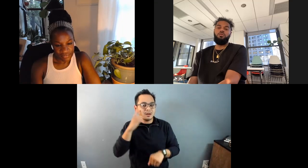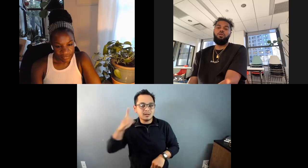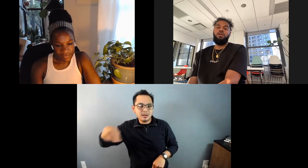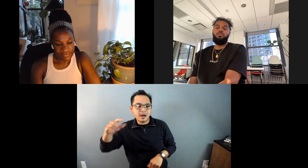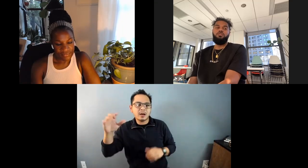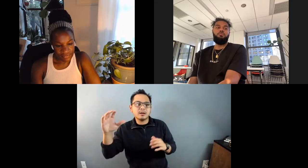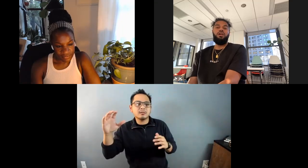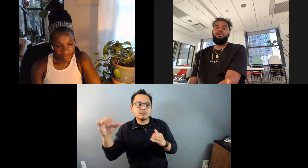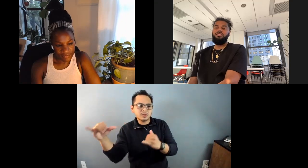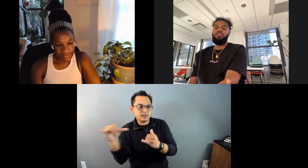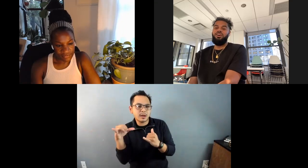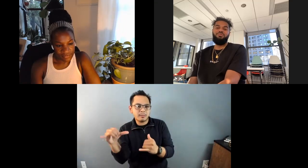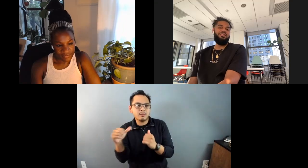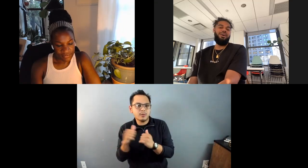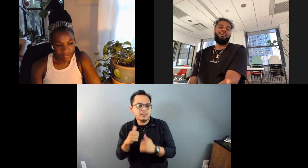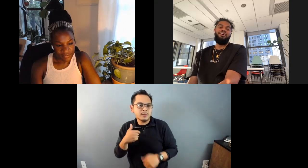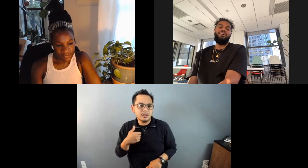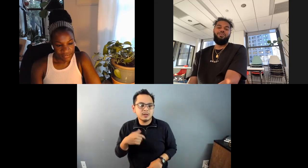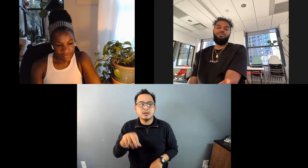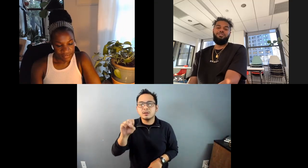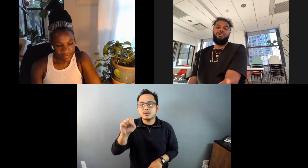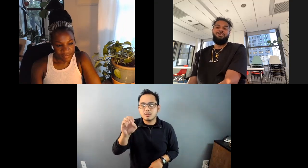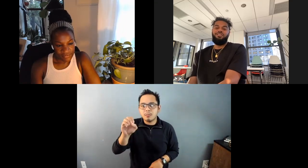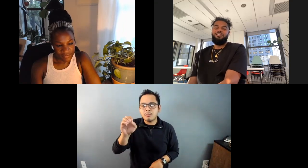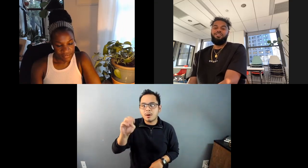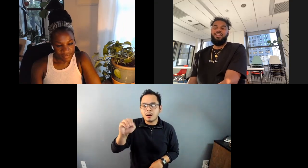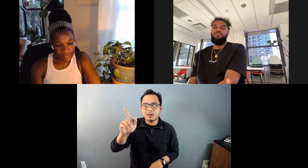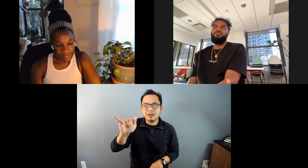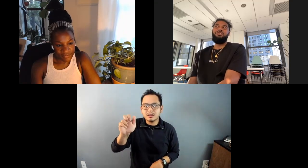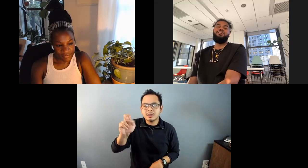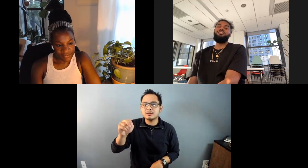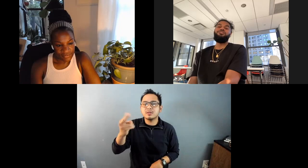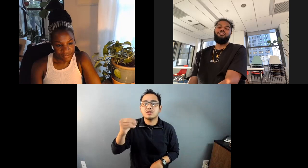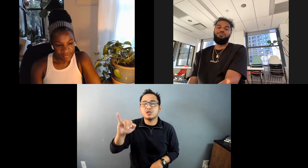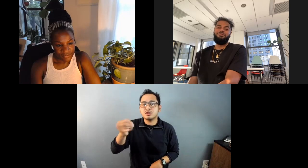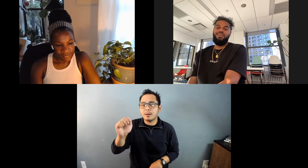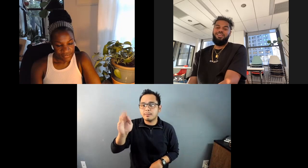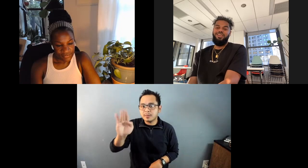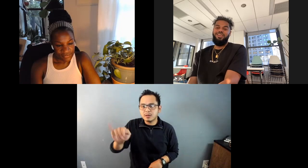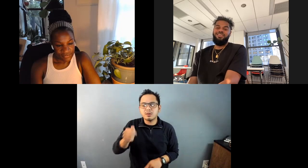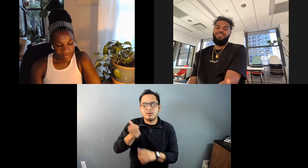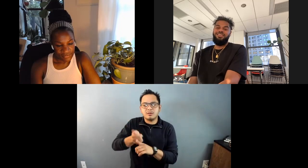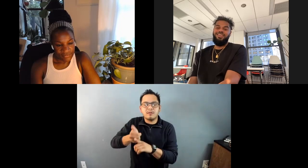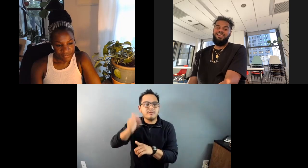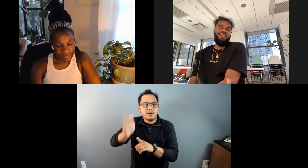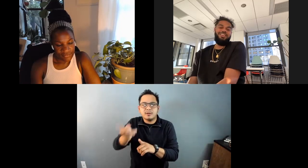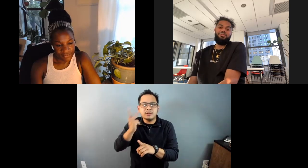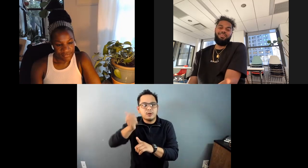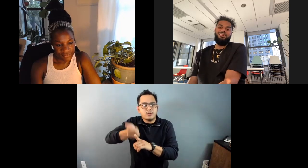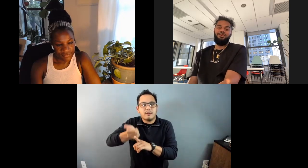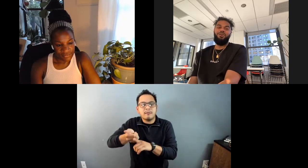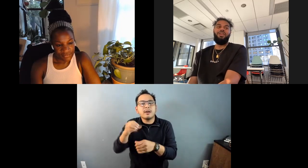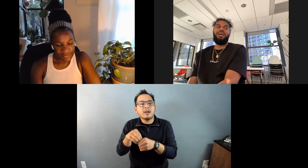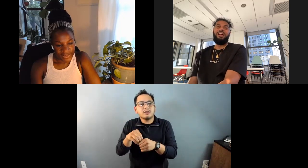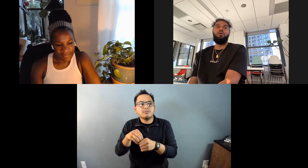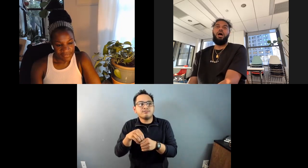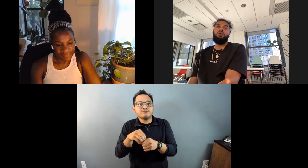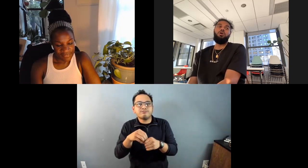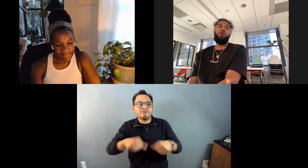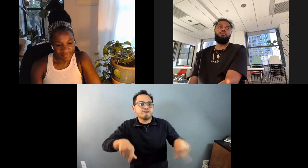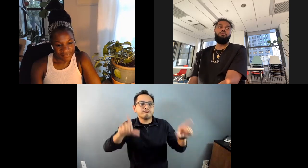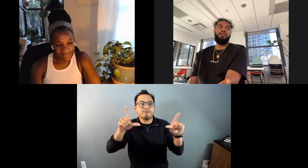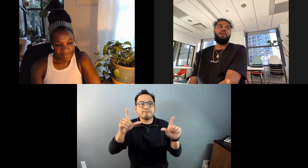the education Queens gave me is why I could have such a big friend circle that all looks like the United Nations. Why like